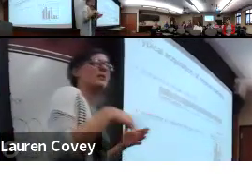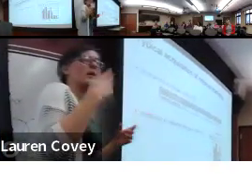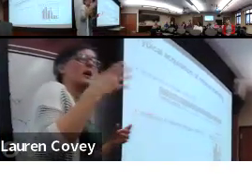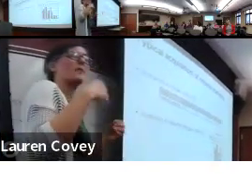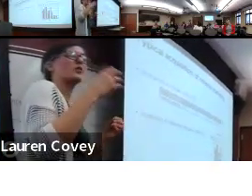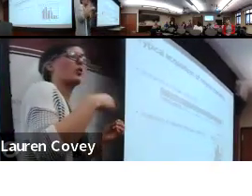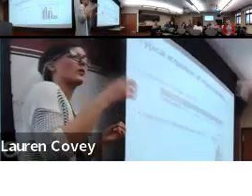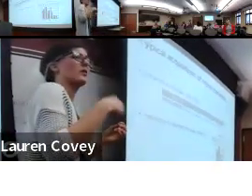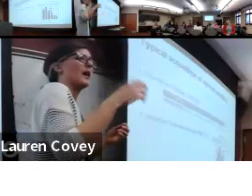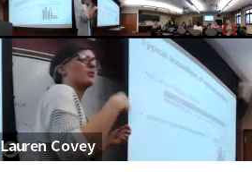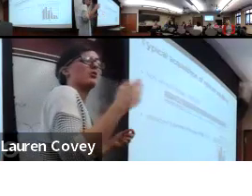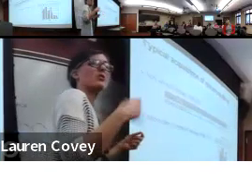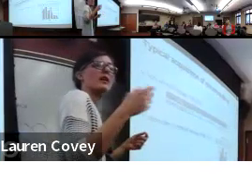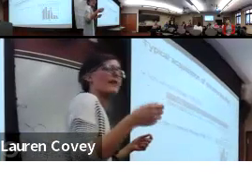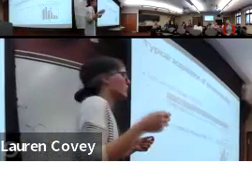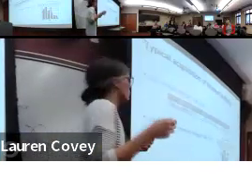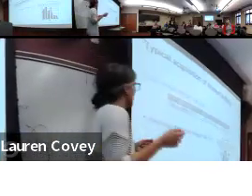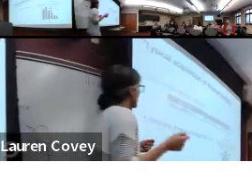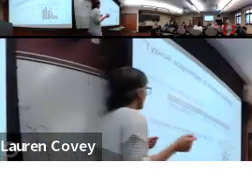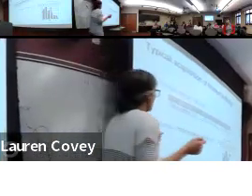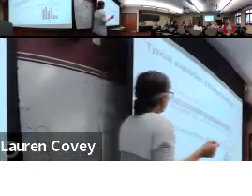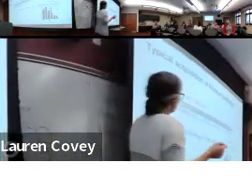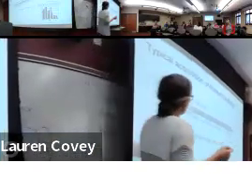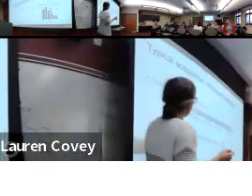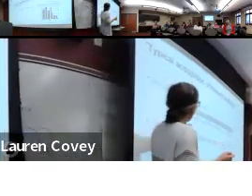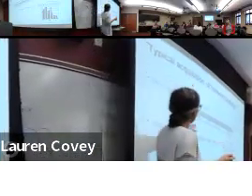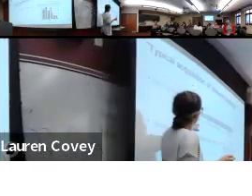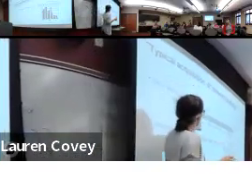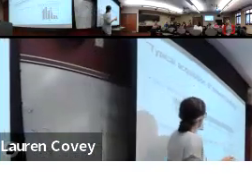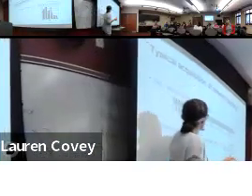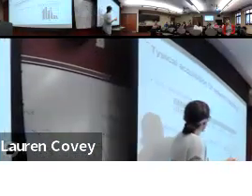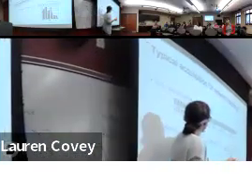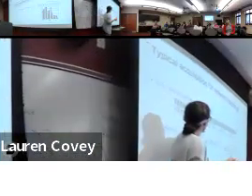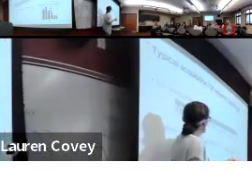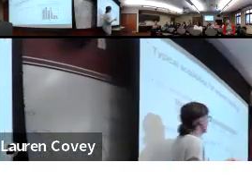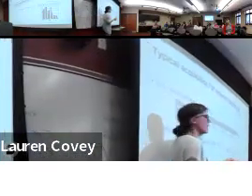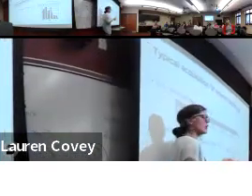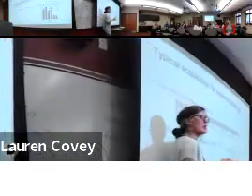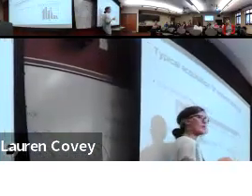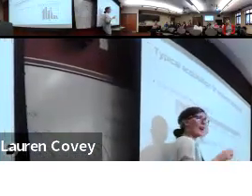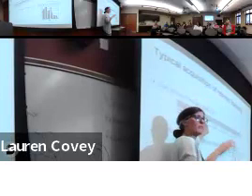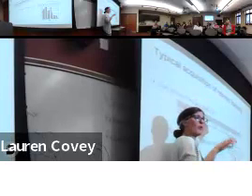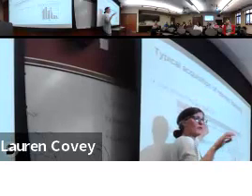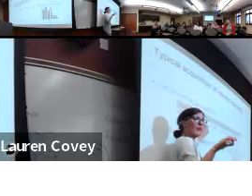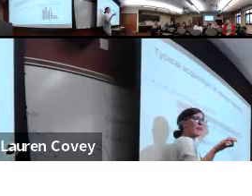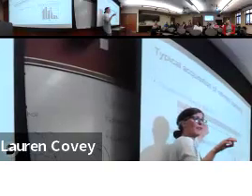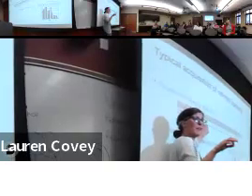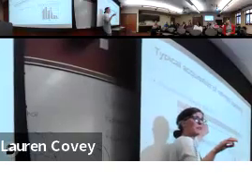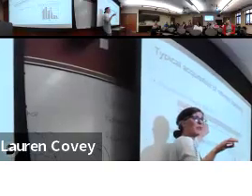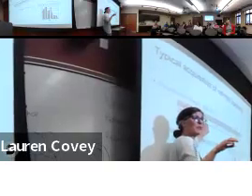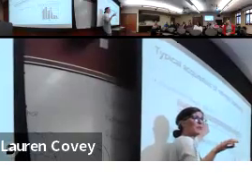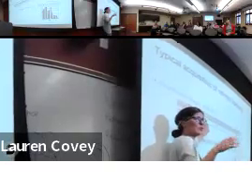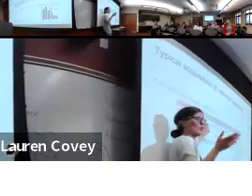19 story episodes on average. The youngest child group included